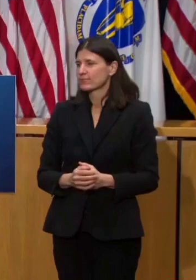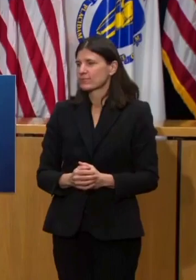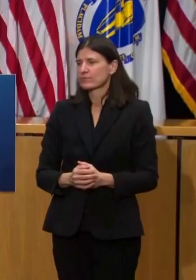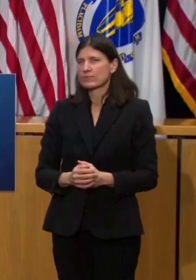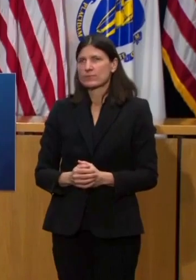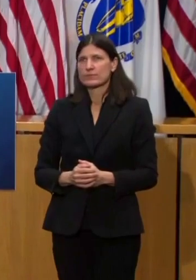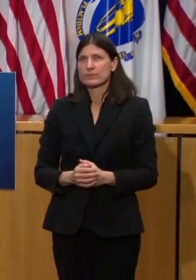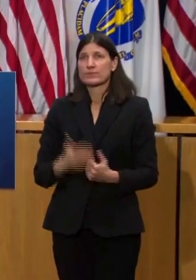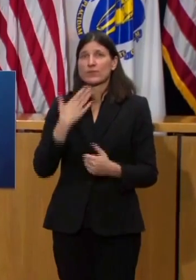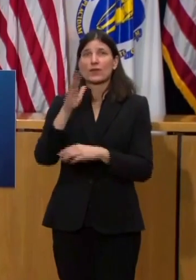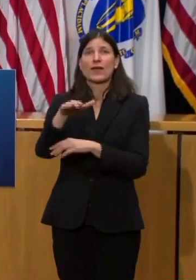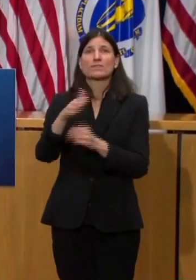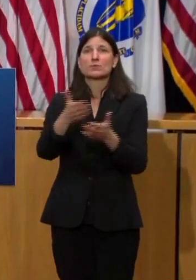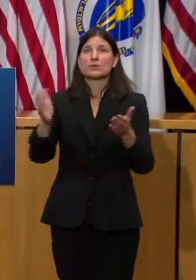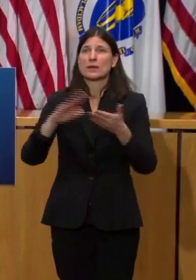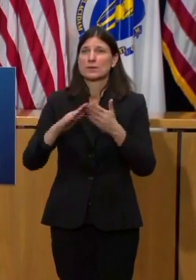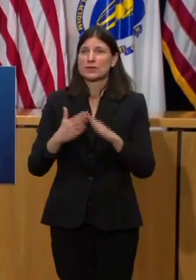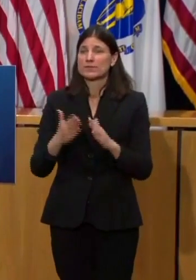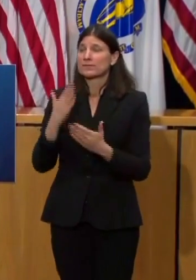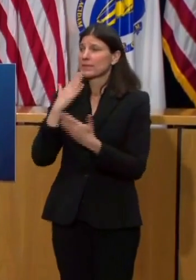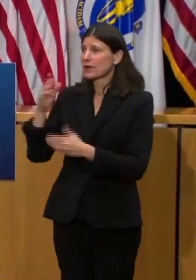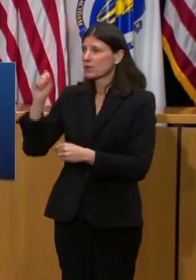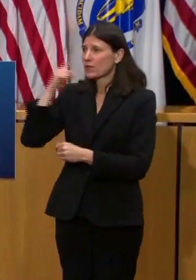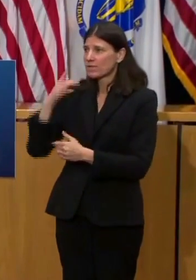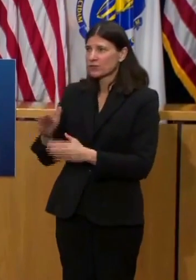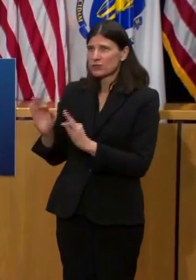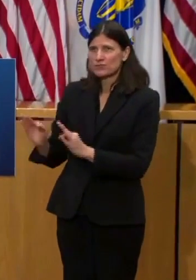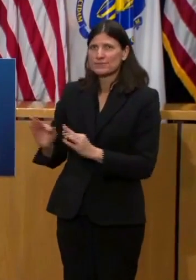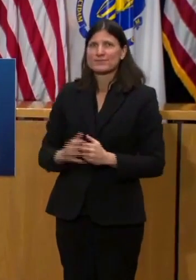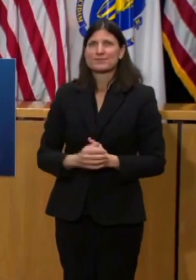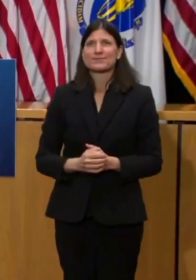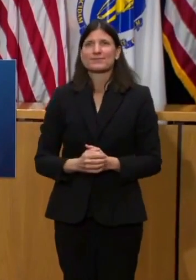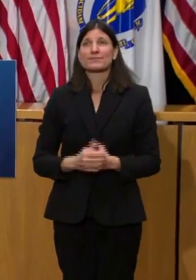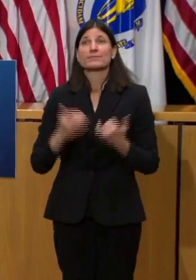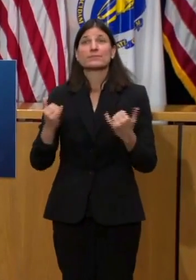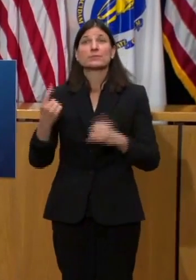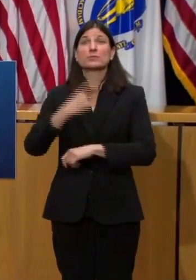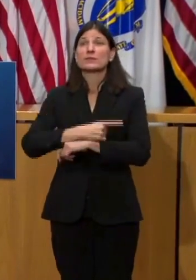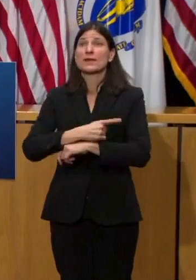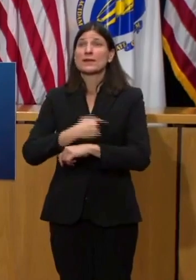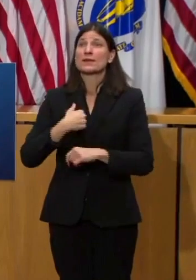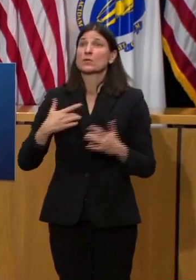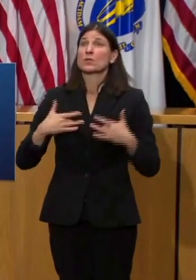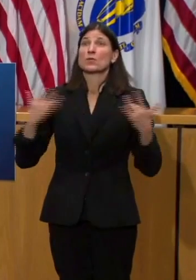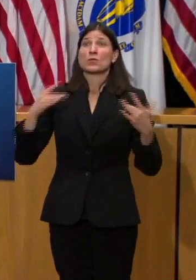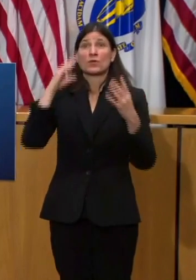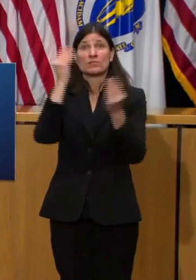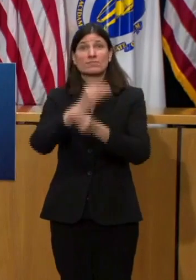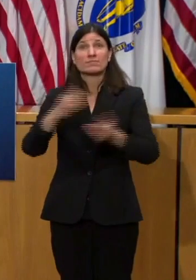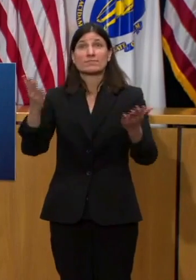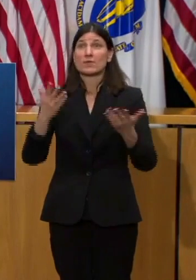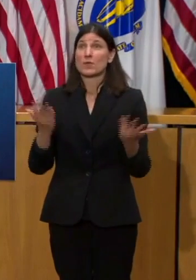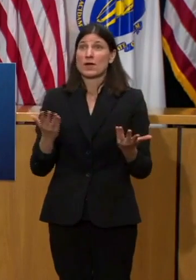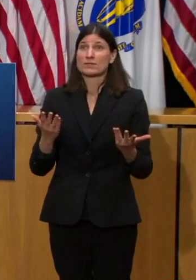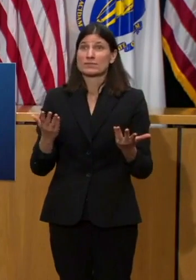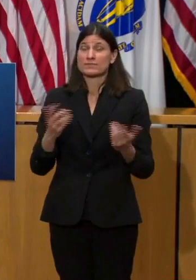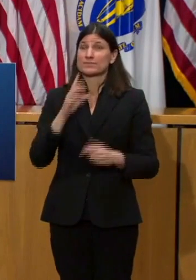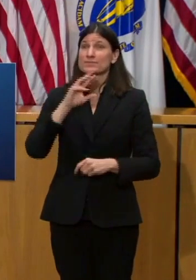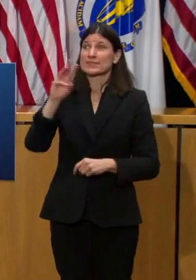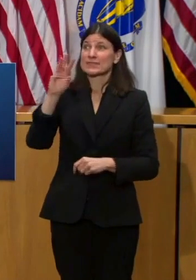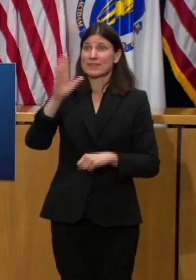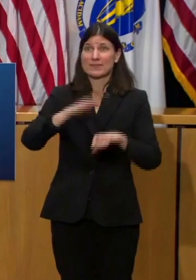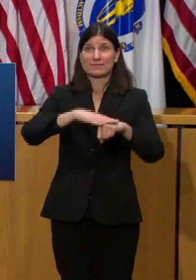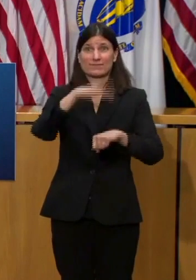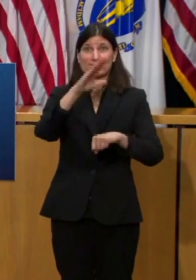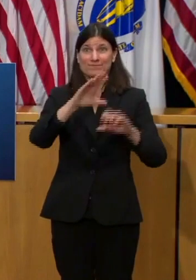Good afternoon, and thank you, Governor. Today, we are pleased to announce that residents 65 and older and residents with two or